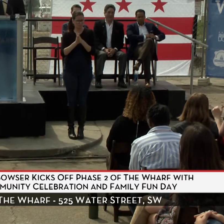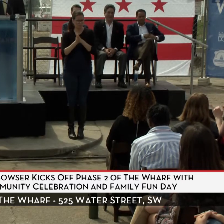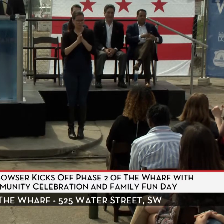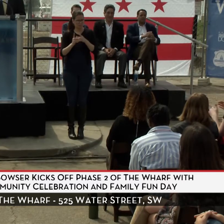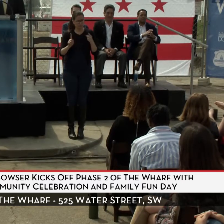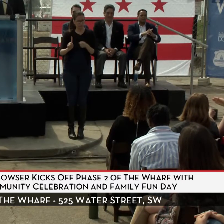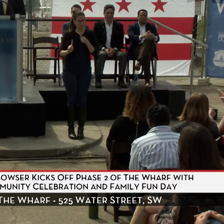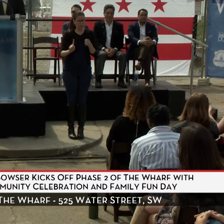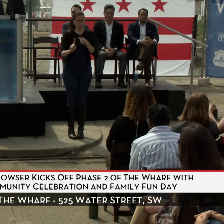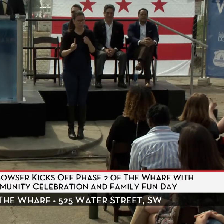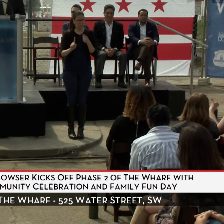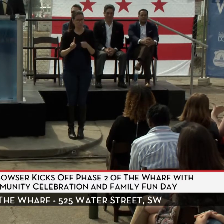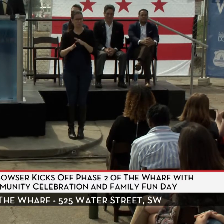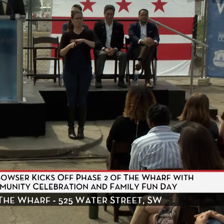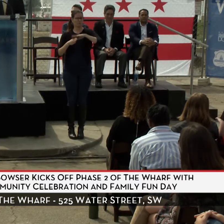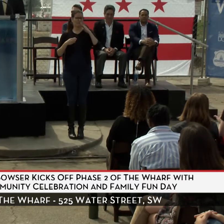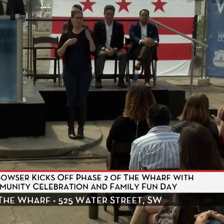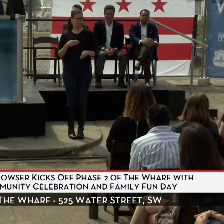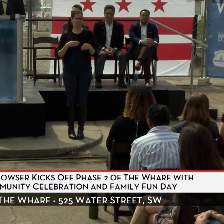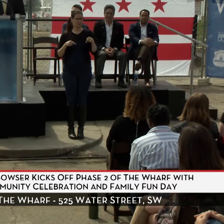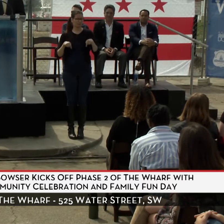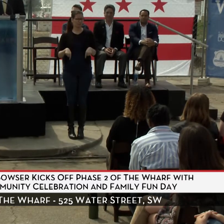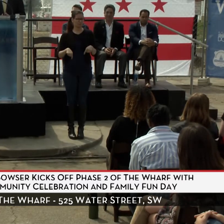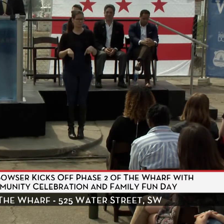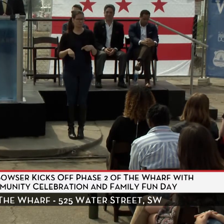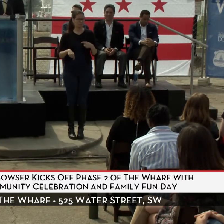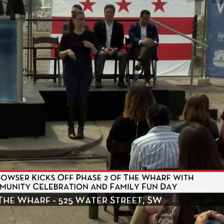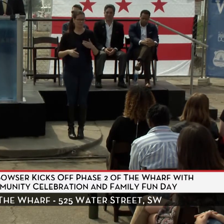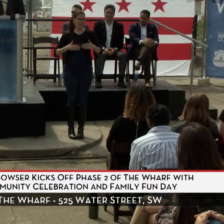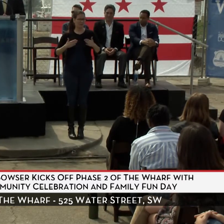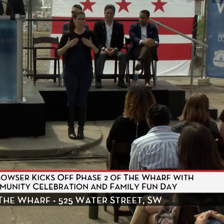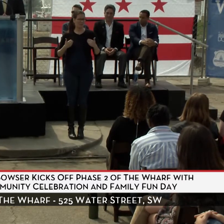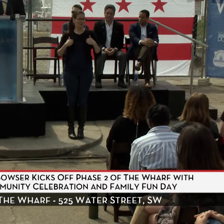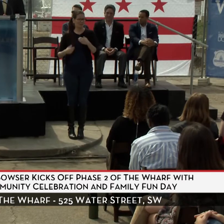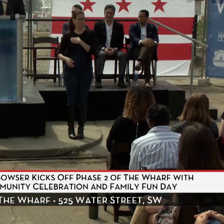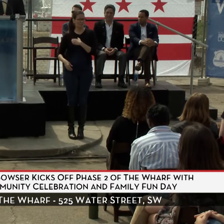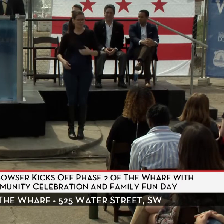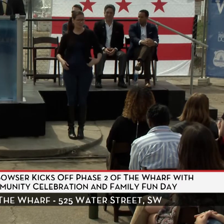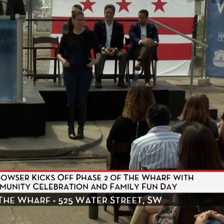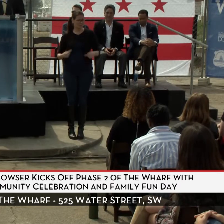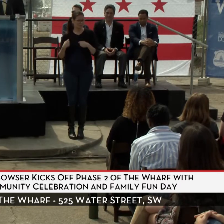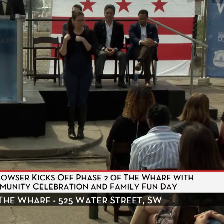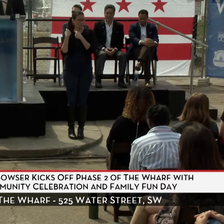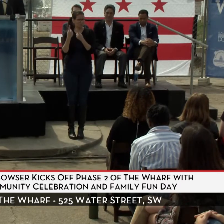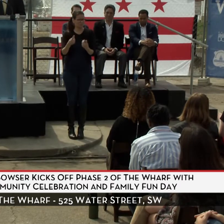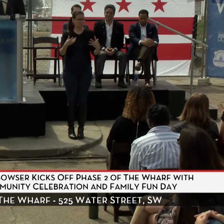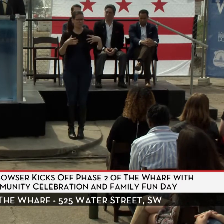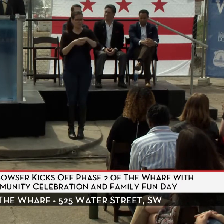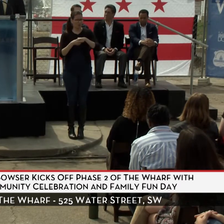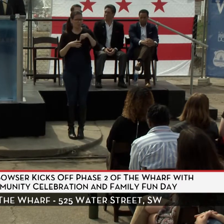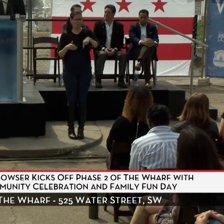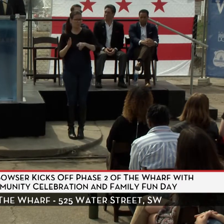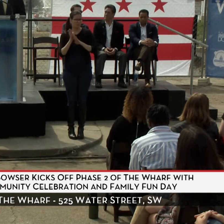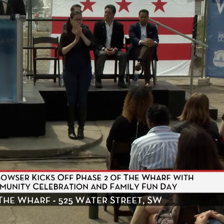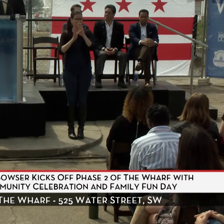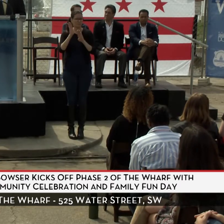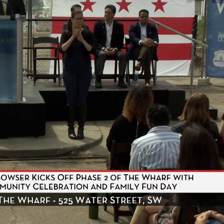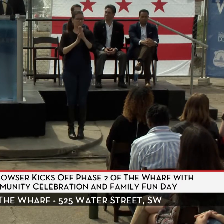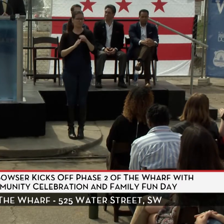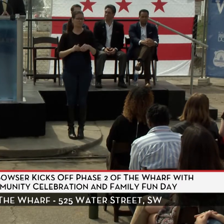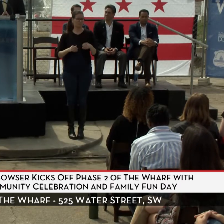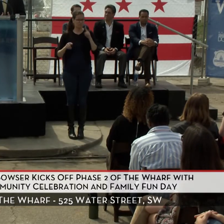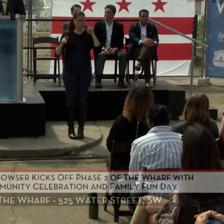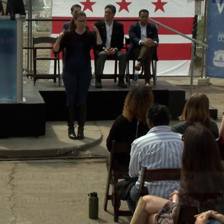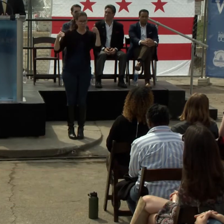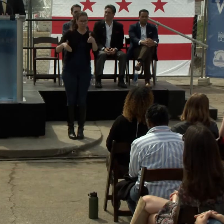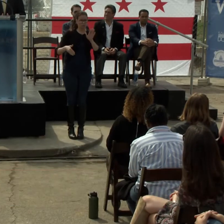and have a mayor who has embraced these qualities throughout the entire duration of this development and her career in public service.